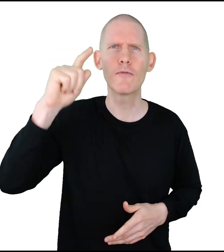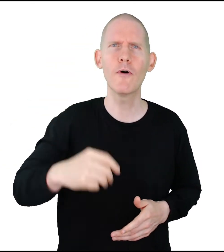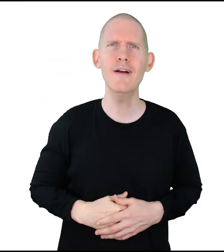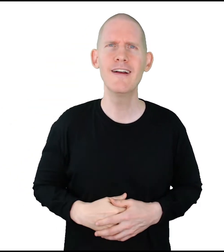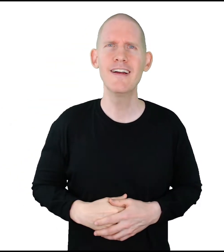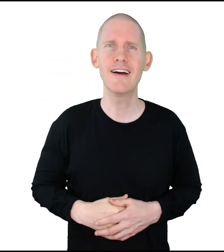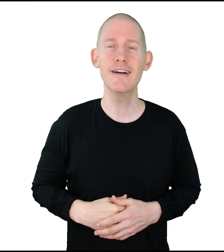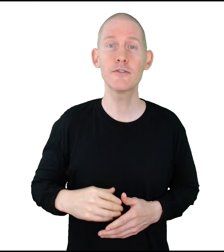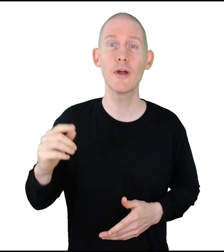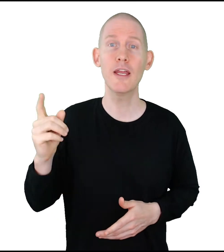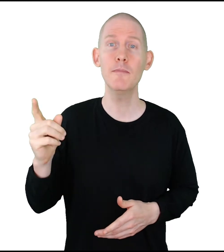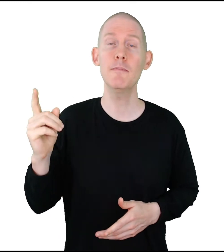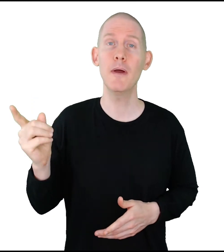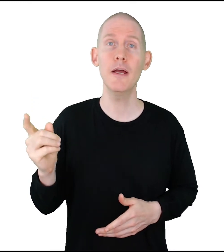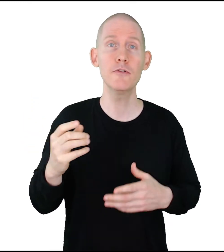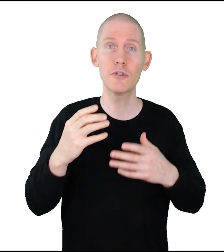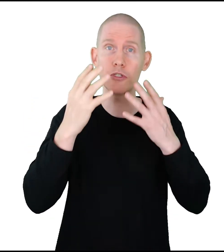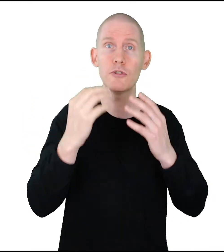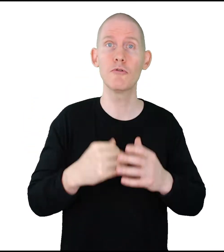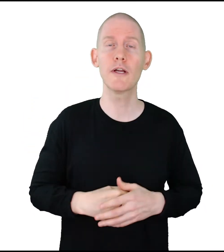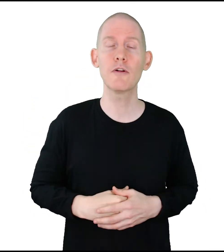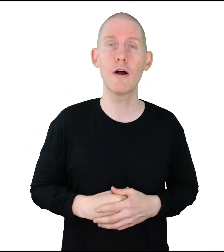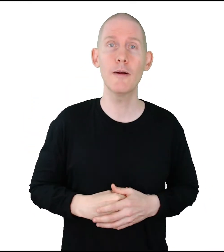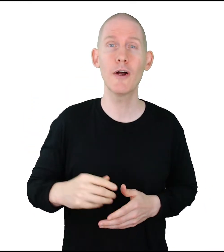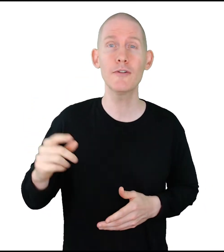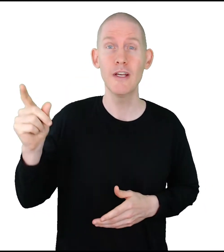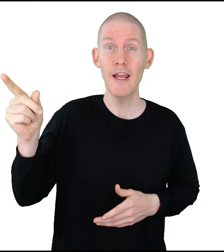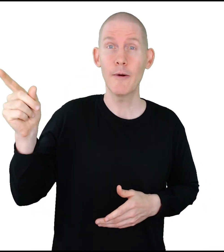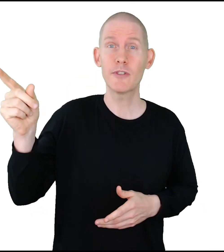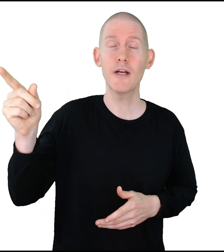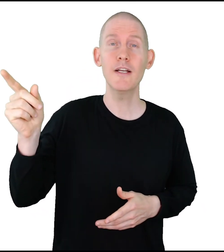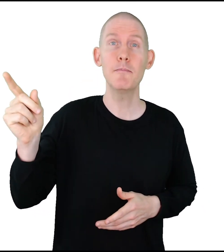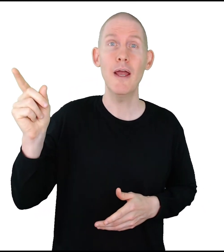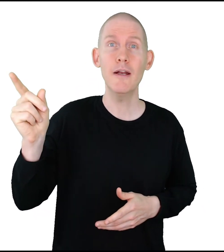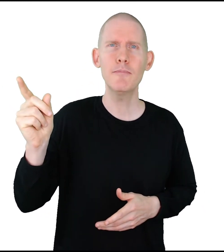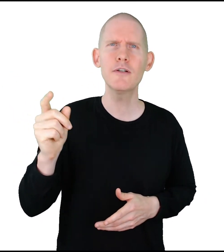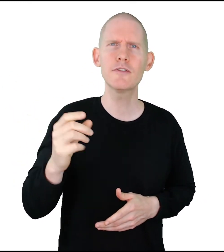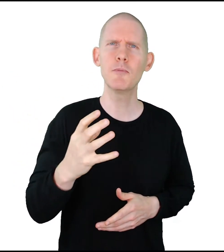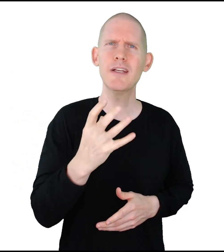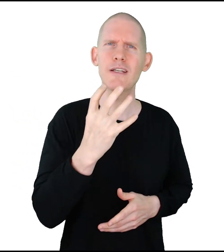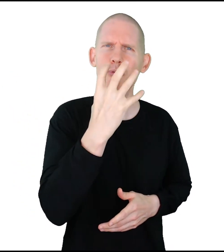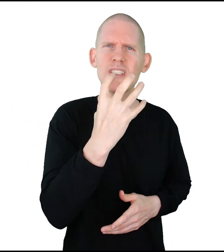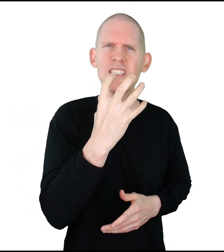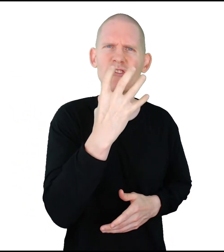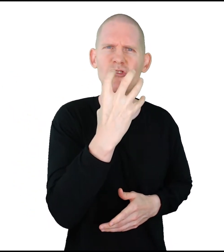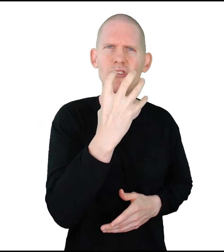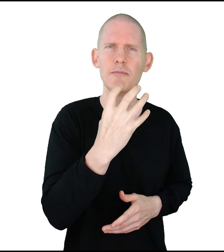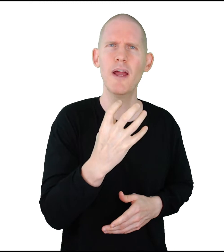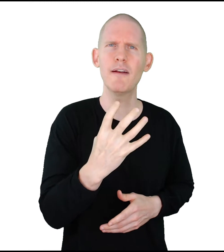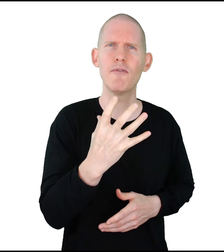for. So Amy mad, you could just do regular eyebrows, and we're signing mad up there, so you might need to put on a mad